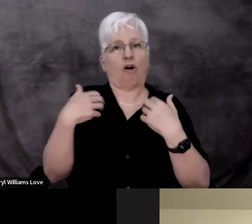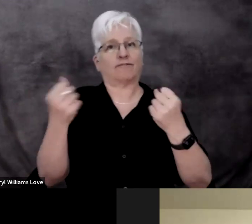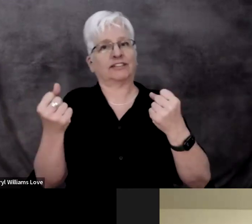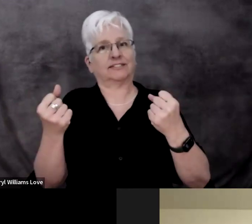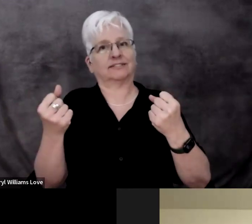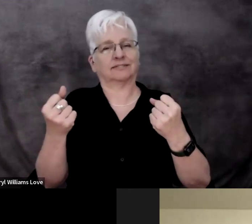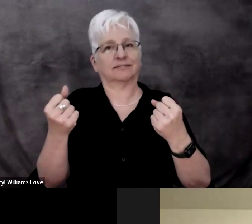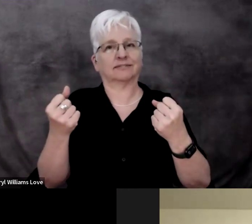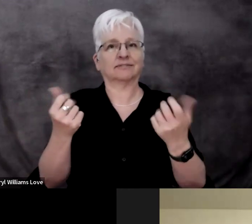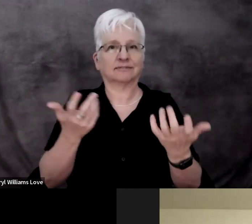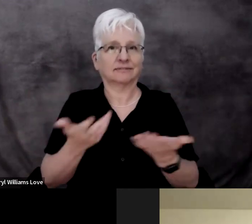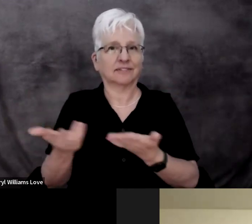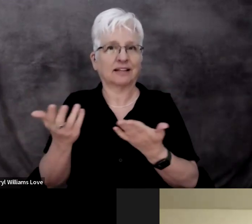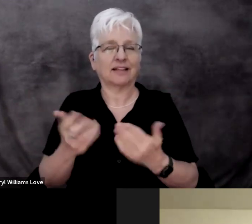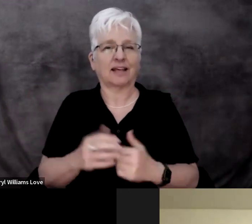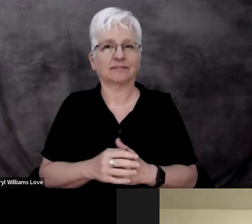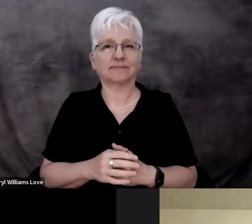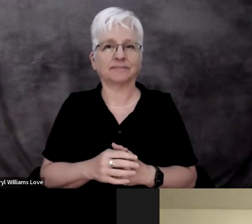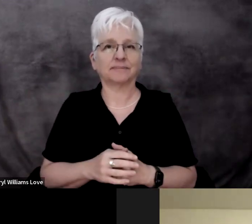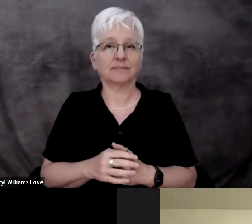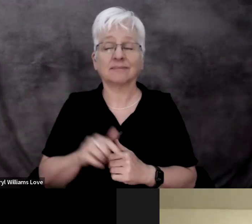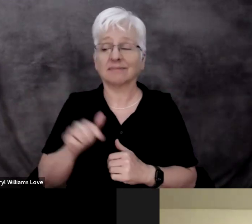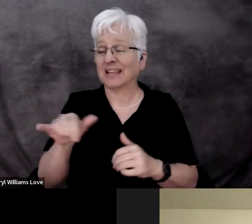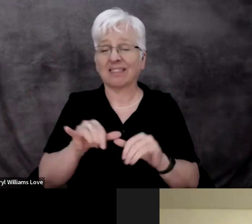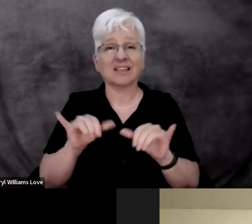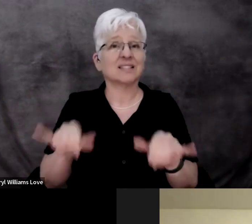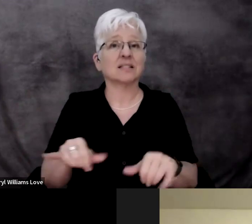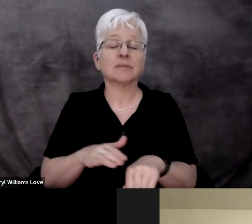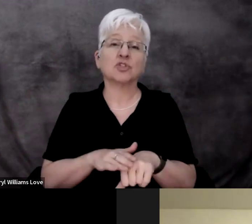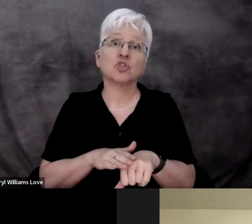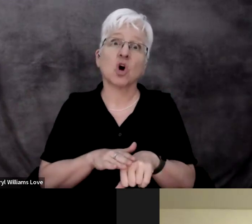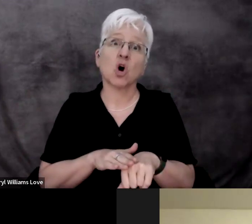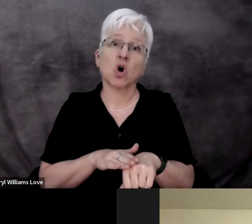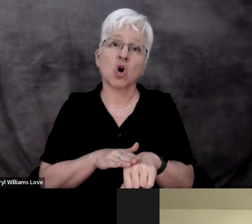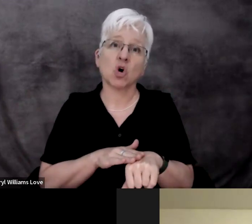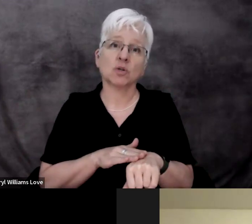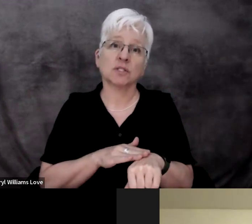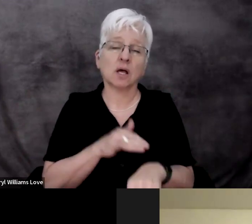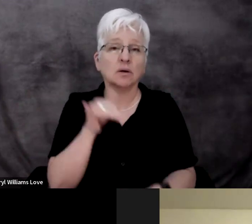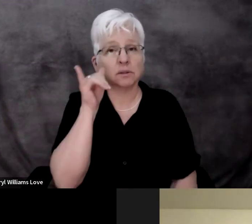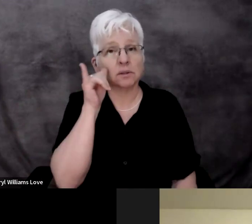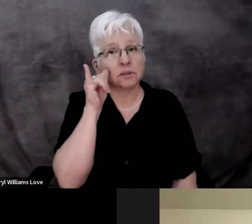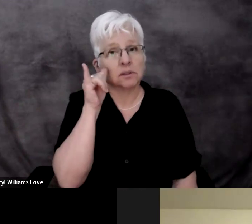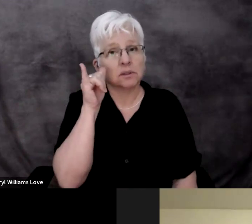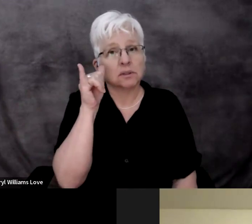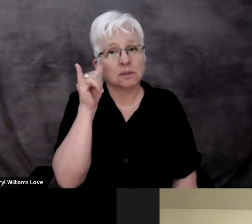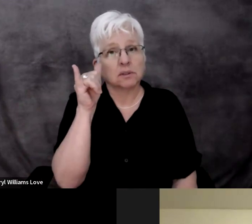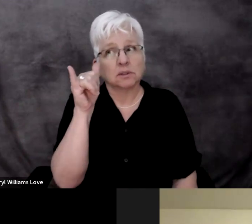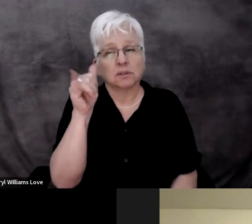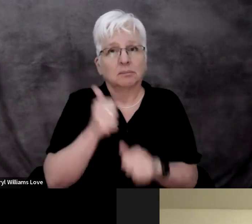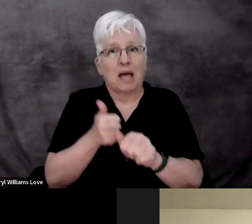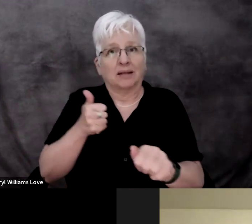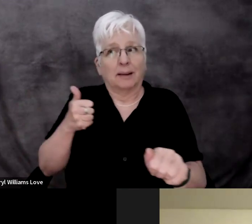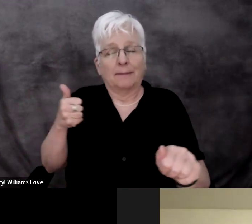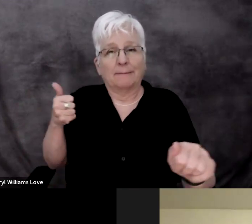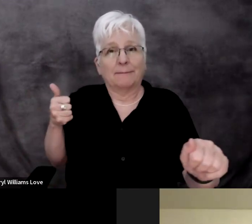and things like that. But the system is so slow and so backed up. And my son is